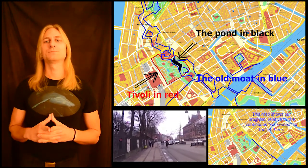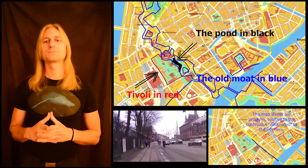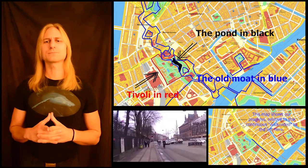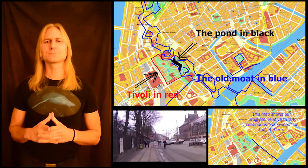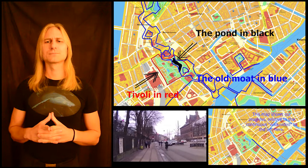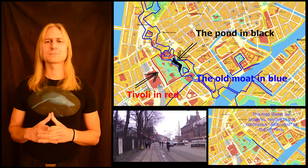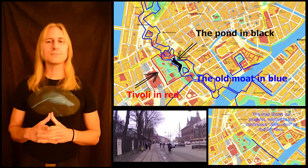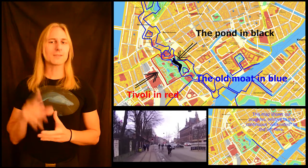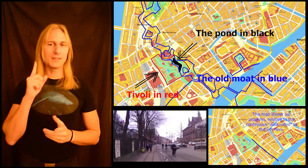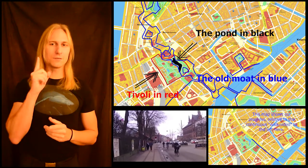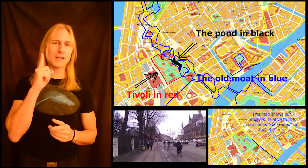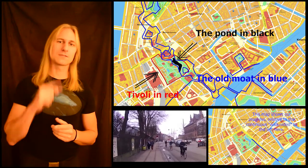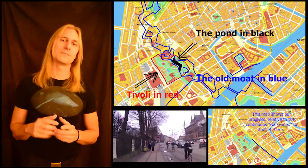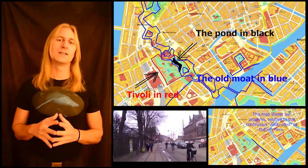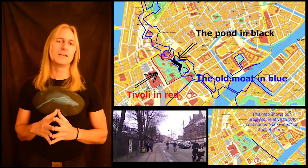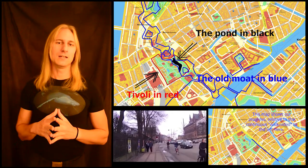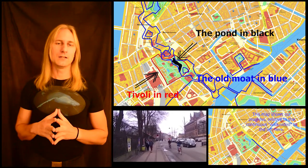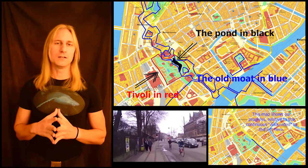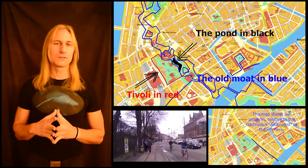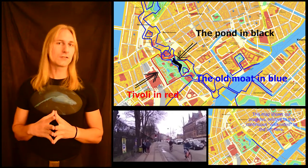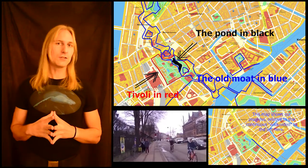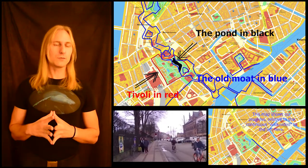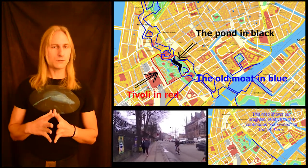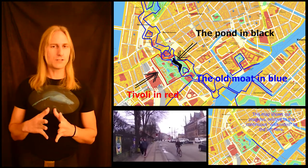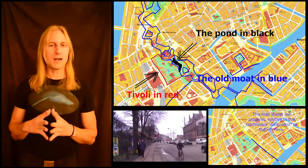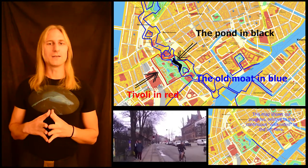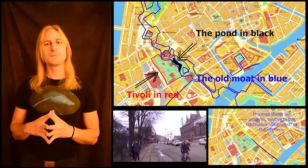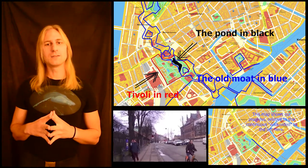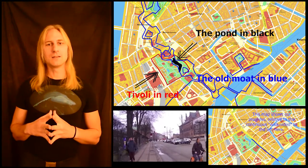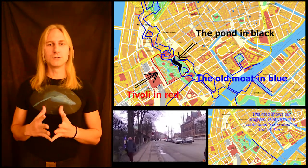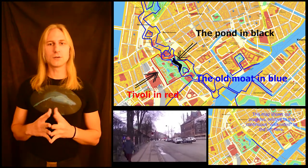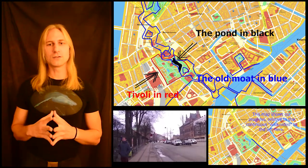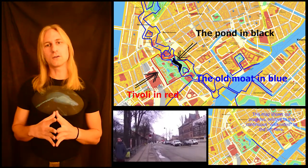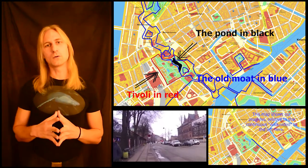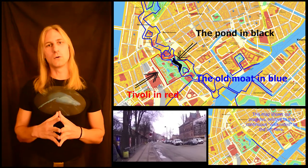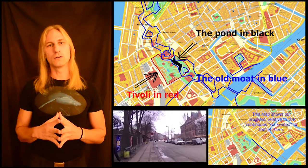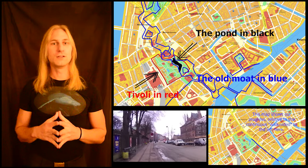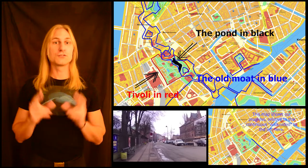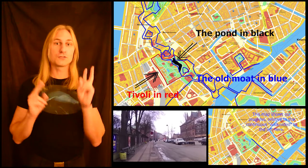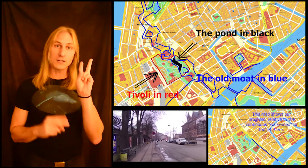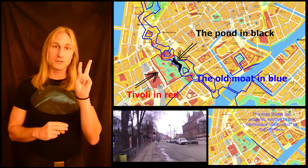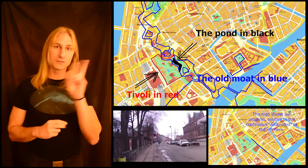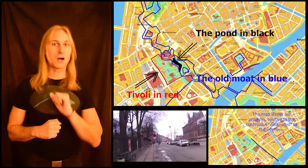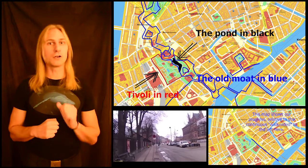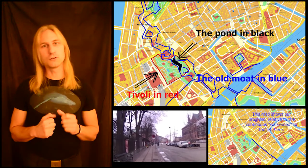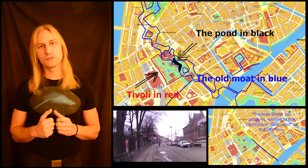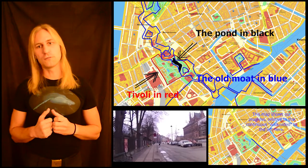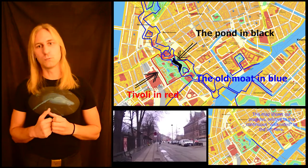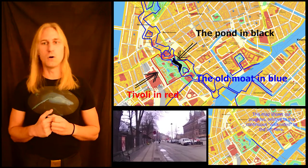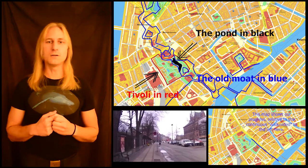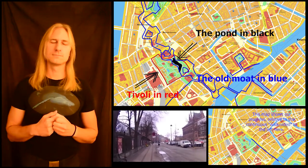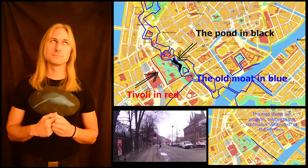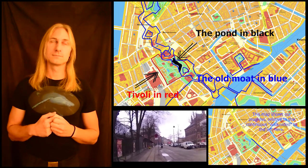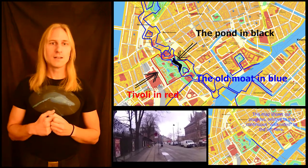them. In fact, in 1659, during the so-called Second Carl